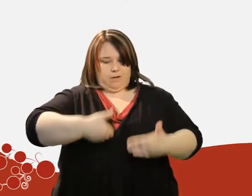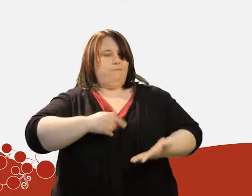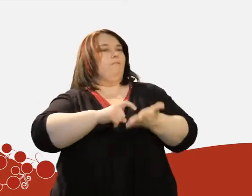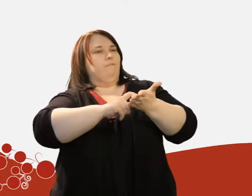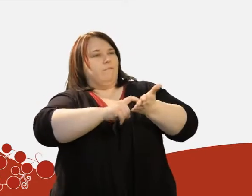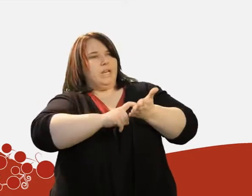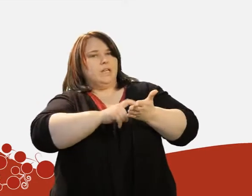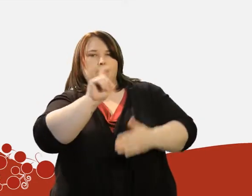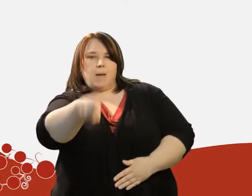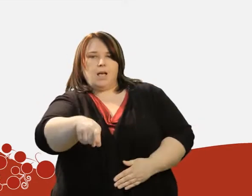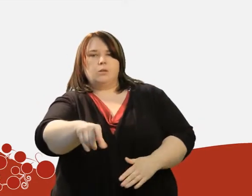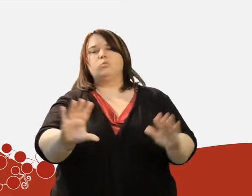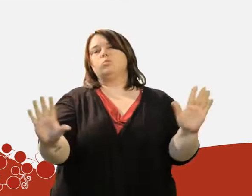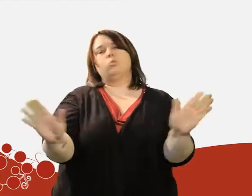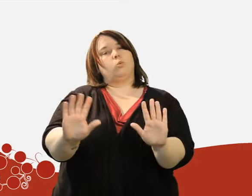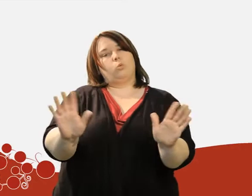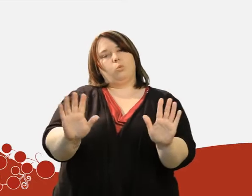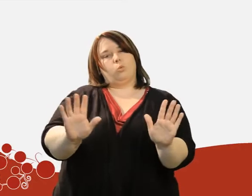Being deaf is not something that must be fixed.